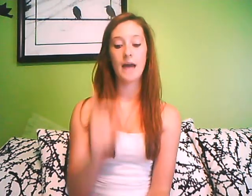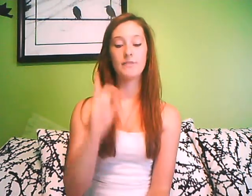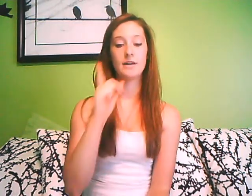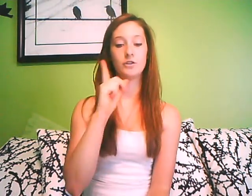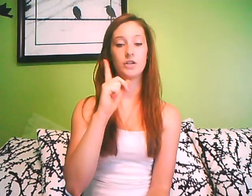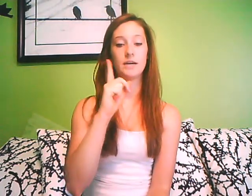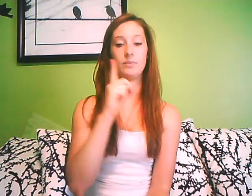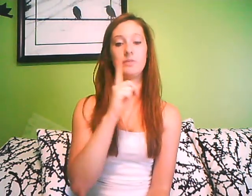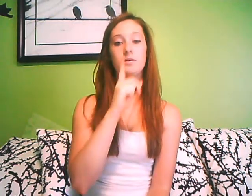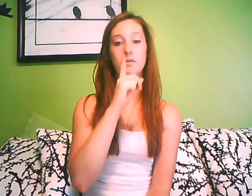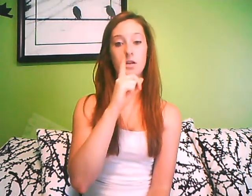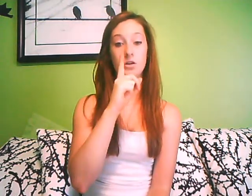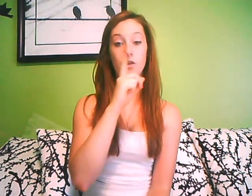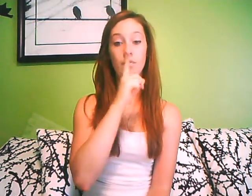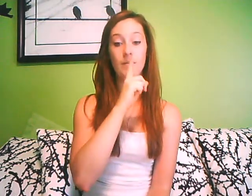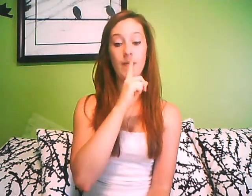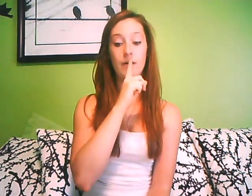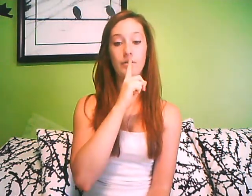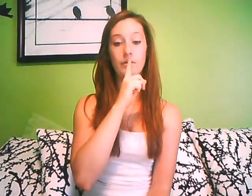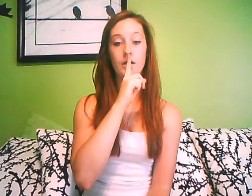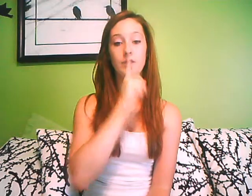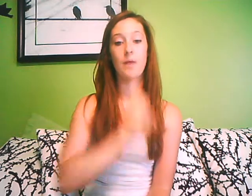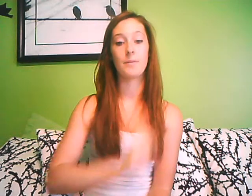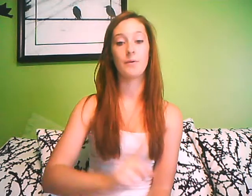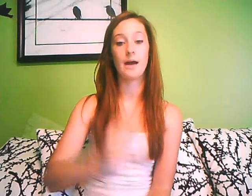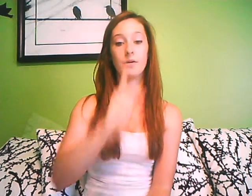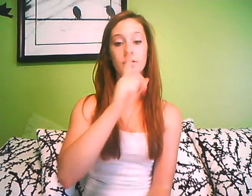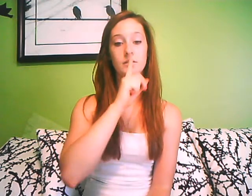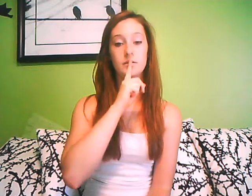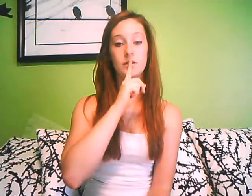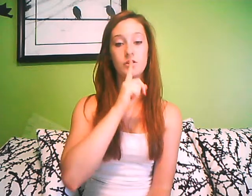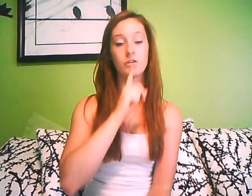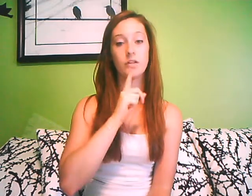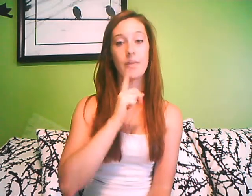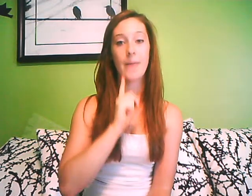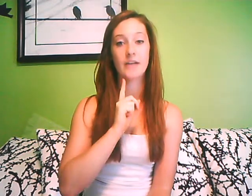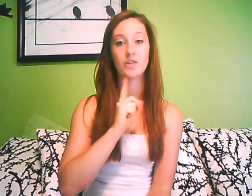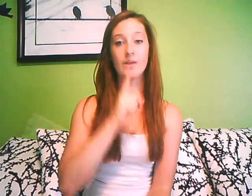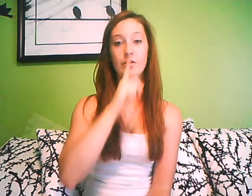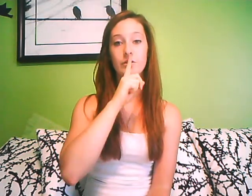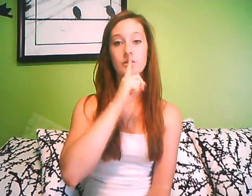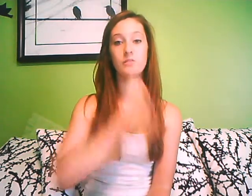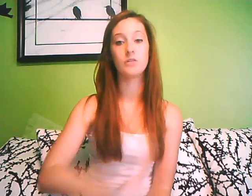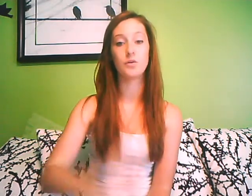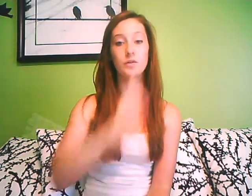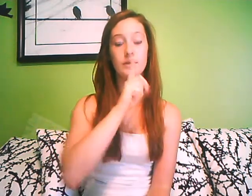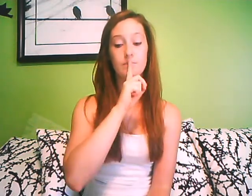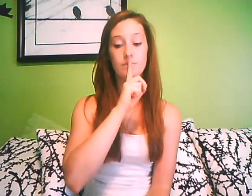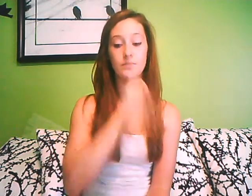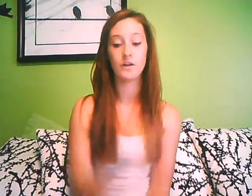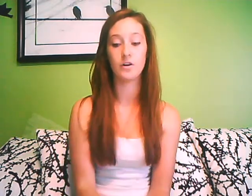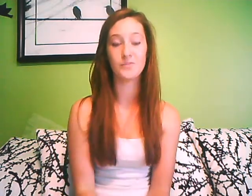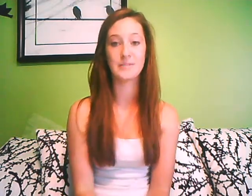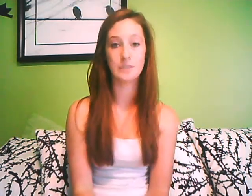L shape, and you go from your mouth, and you wrap it around in a circle and then back to your mouth. So lonely. It also means